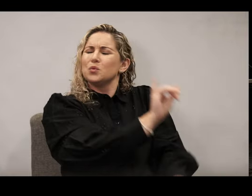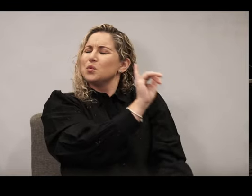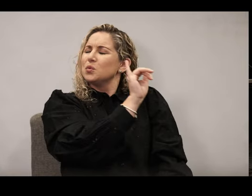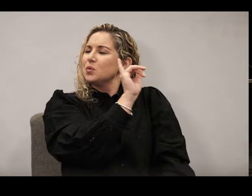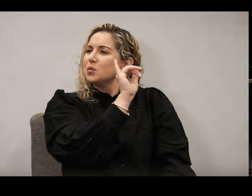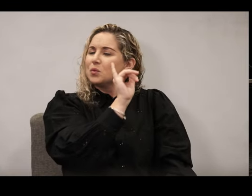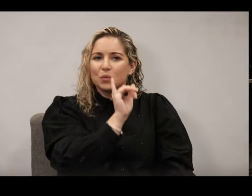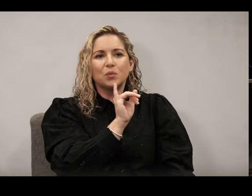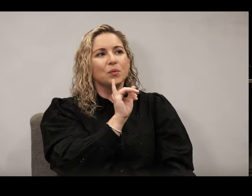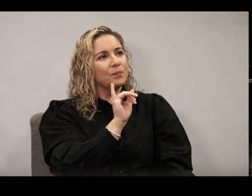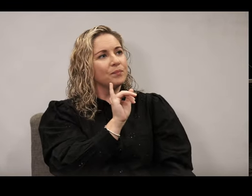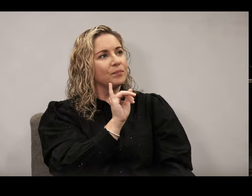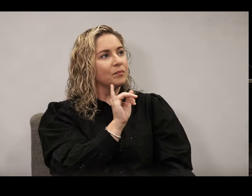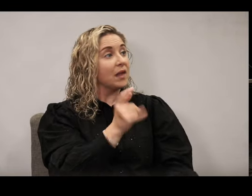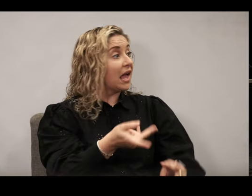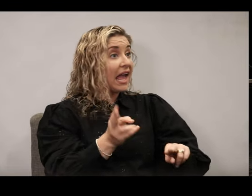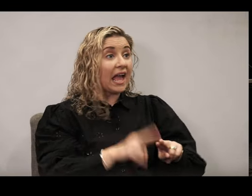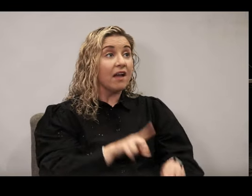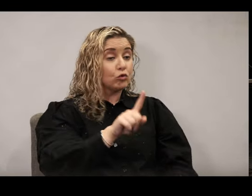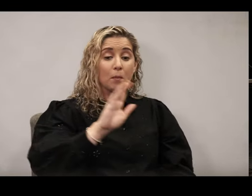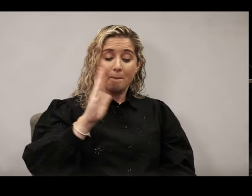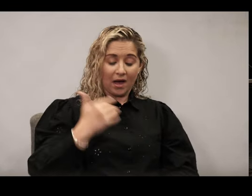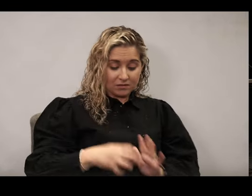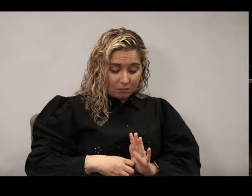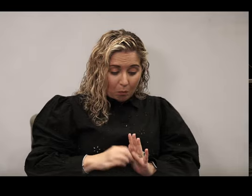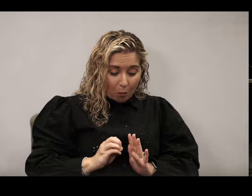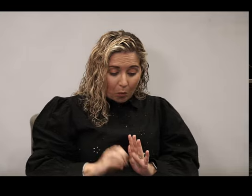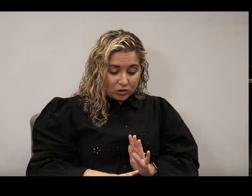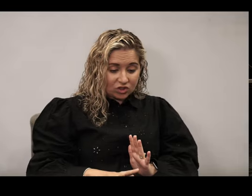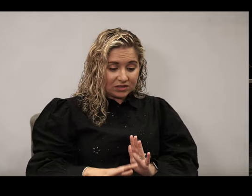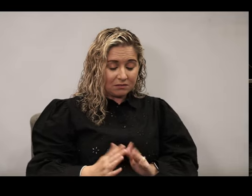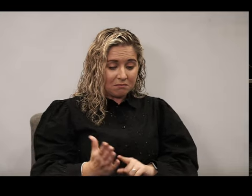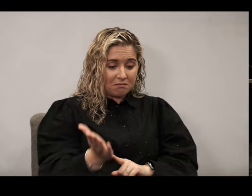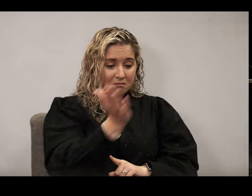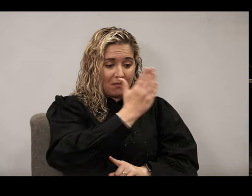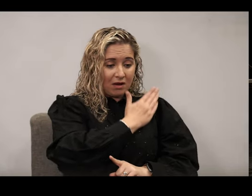If you have had an abortion, this is the place for you because this is a place filled with sinners.